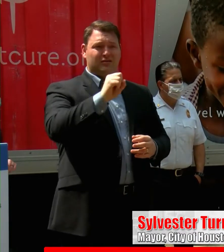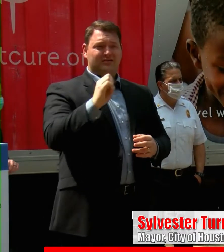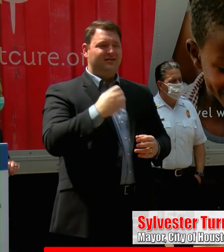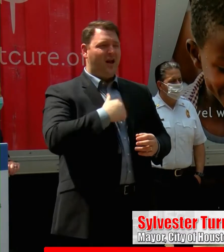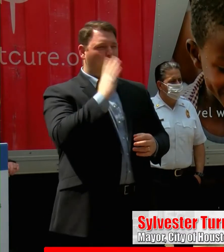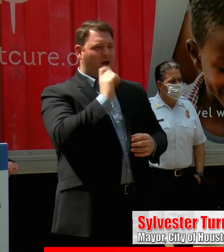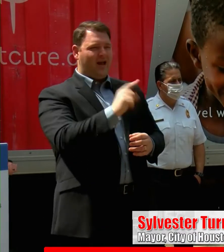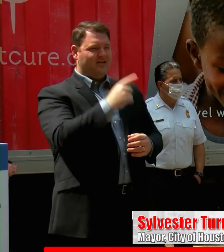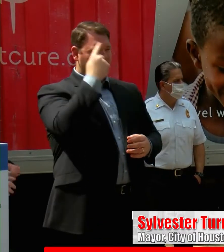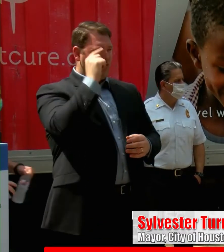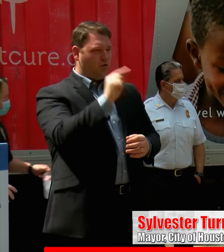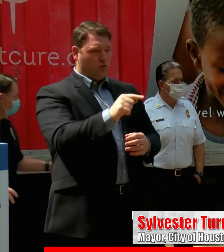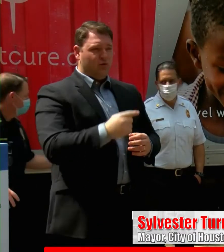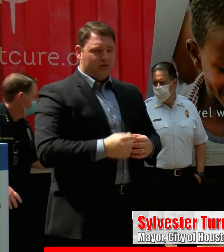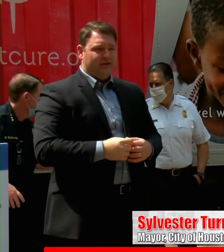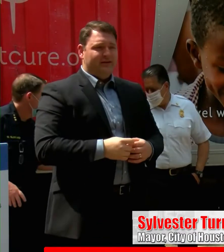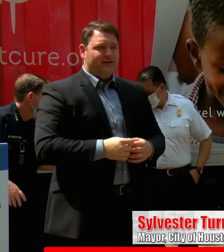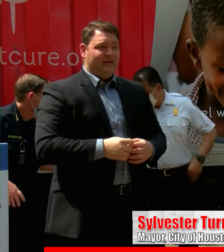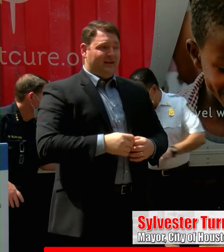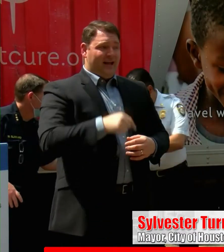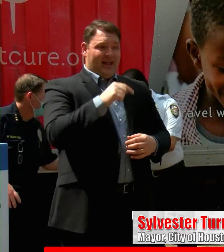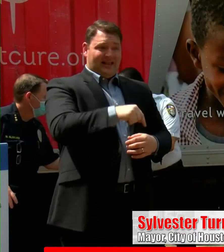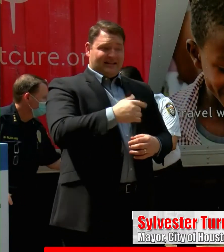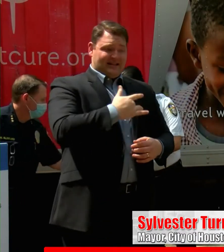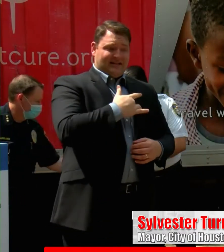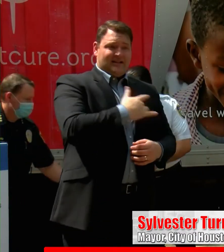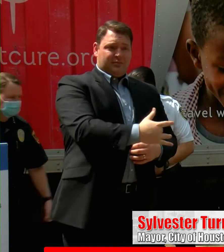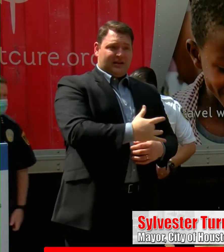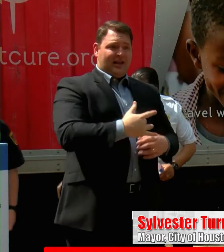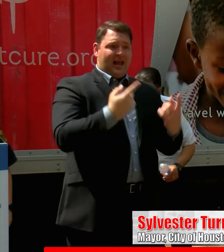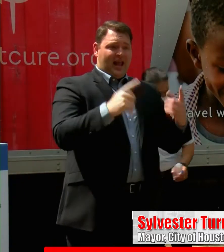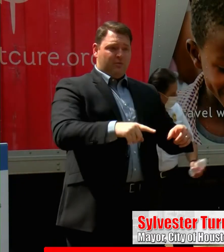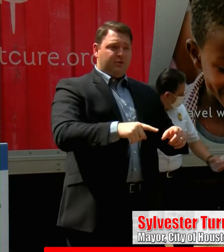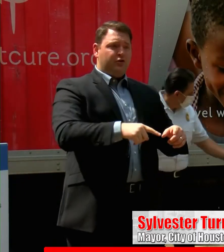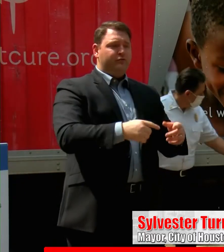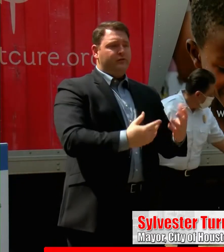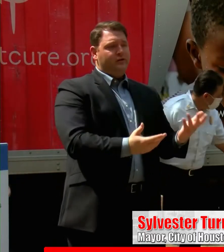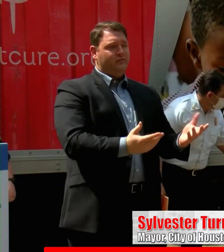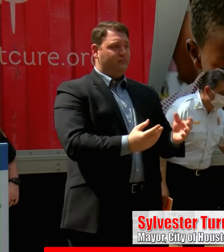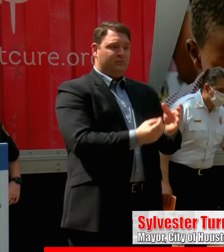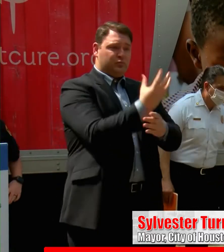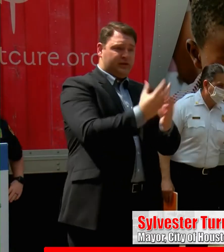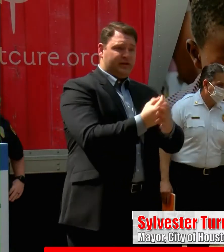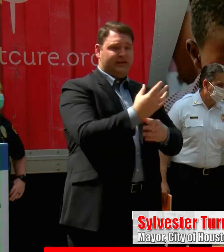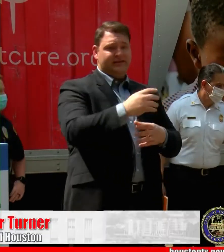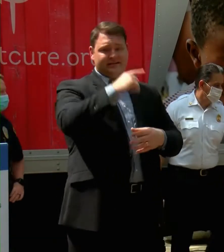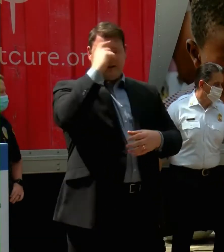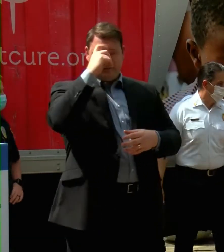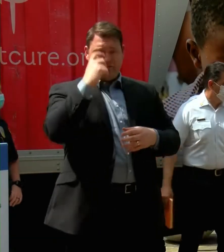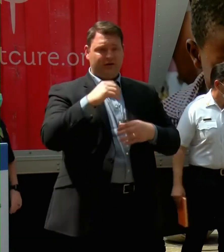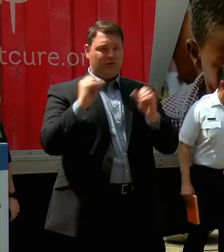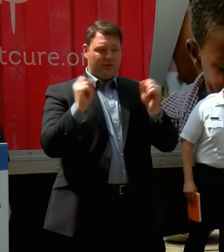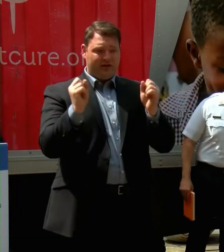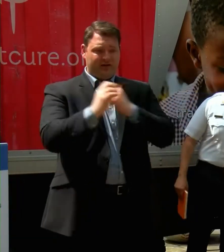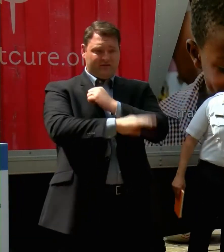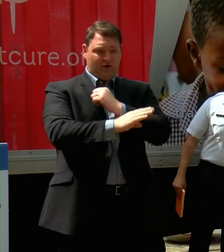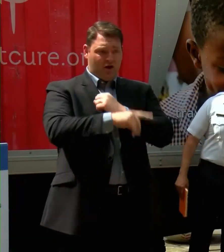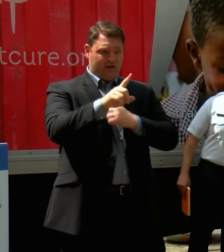you, is this virus seasonal? If so, can it withstand Houston heat? Mayor.